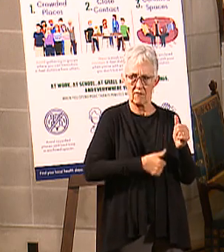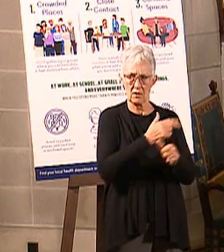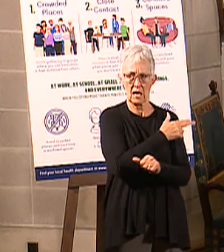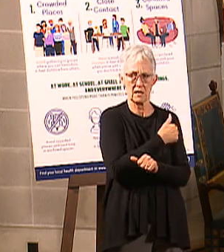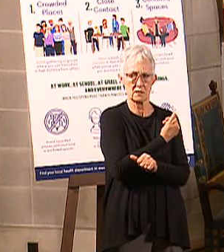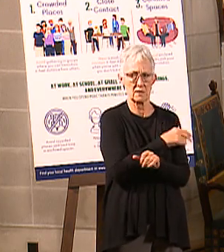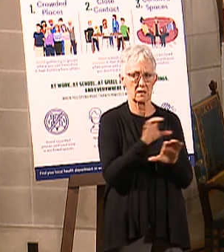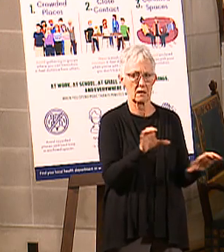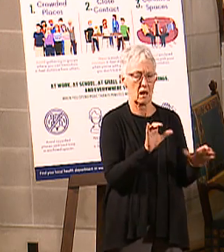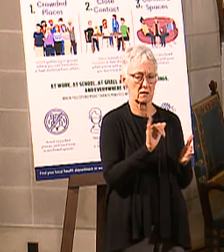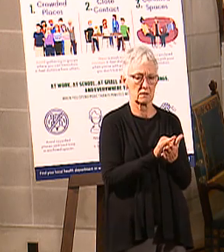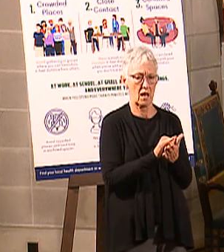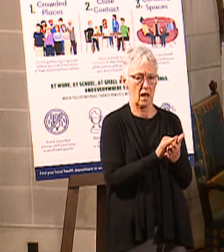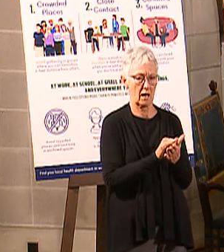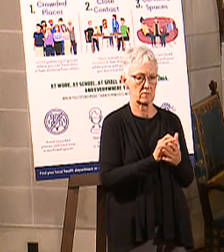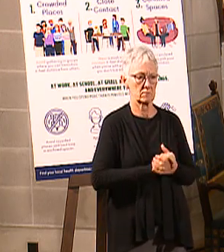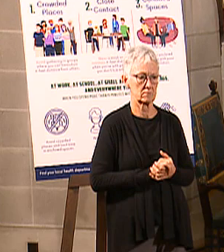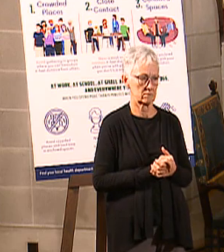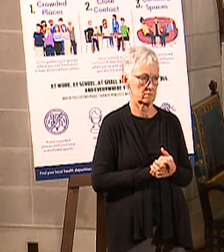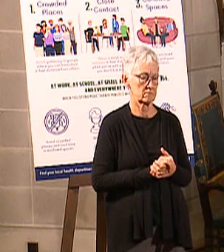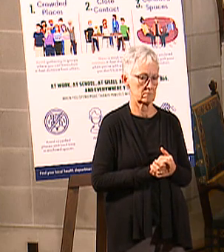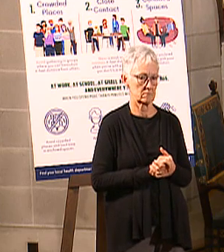also have an impact on what that daily number looks like.